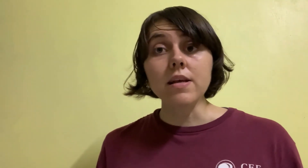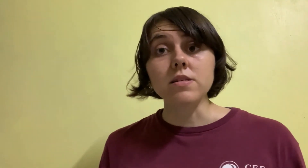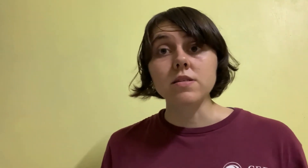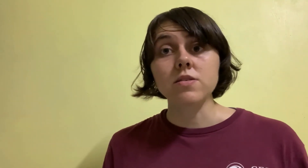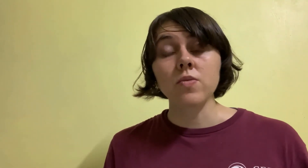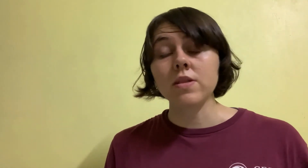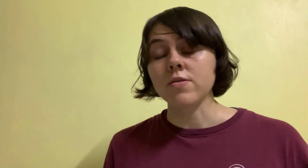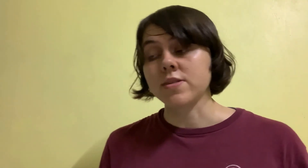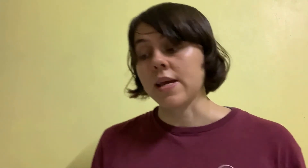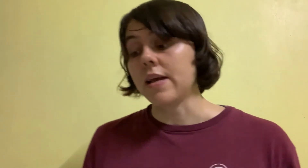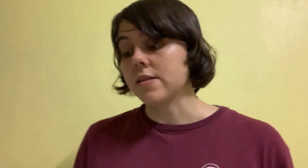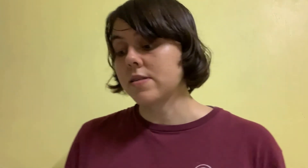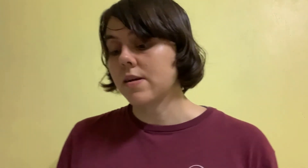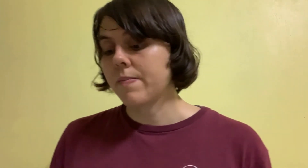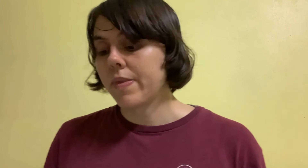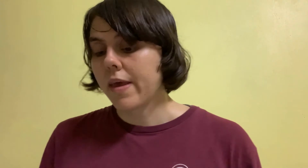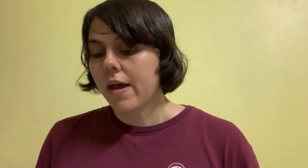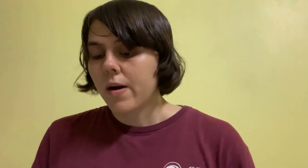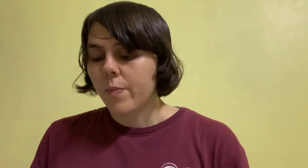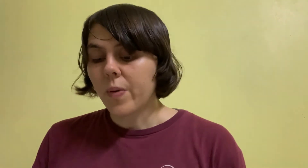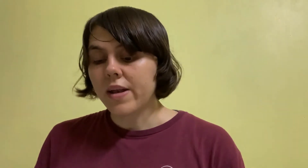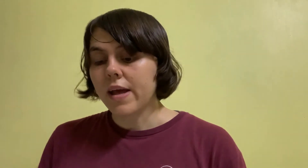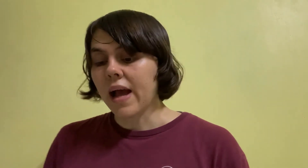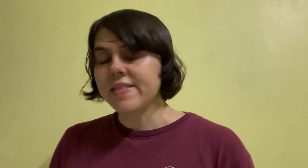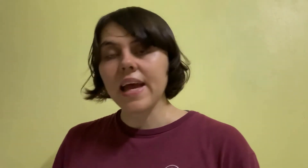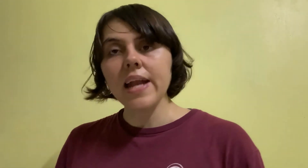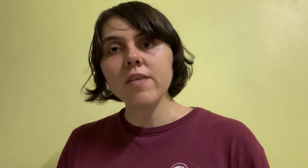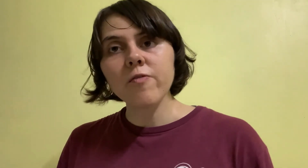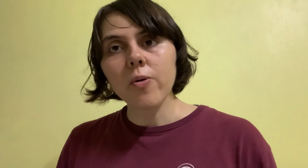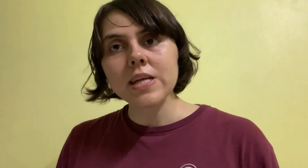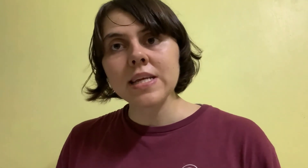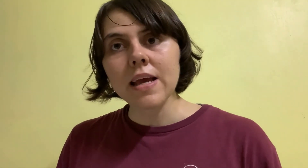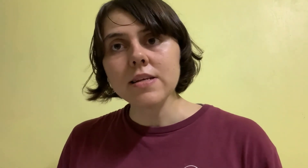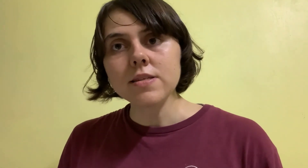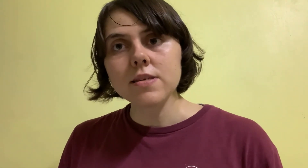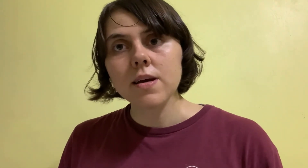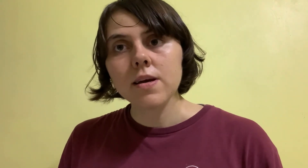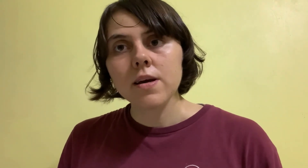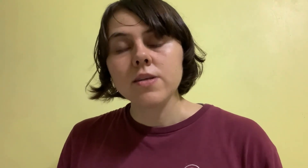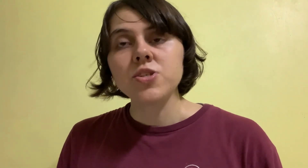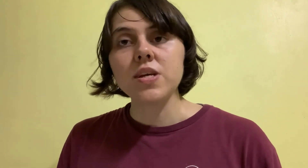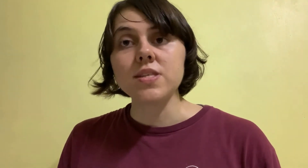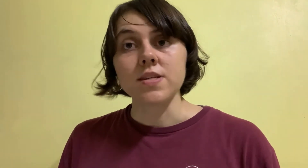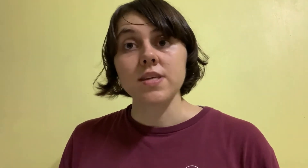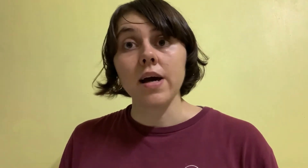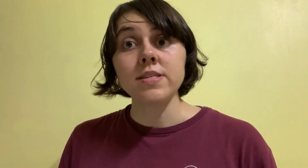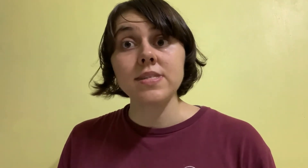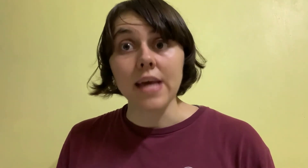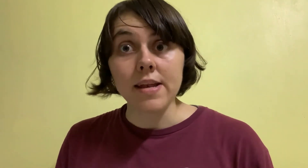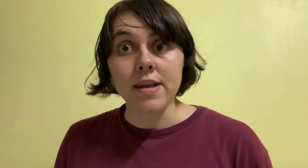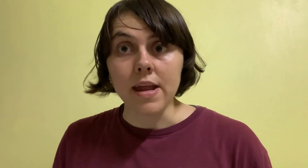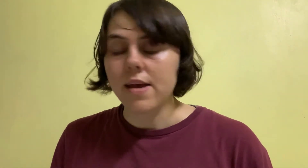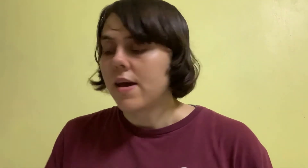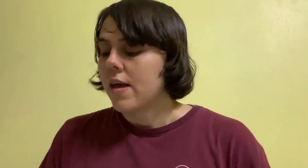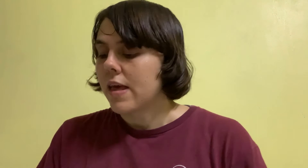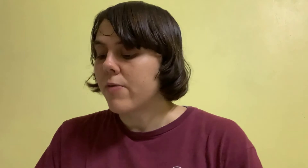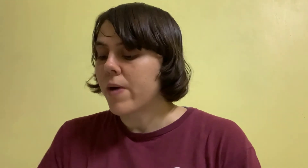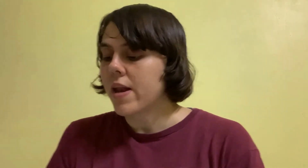things during those days. But at the end of 40 days, Jesus ascended. He went